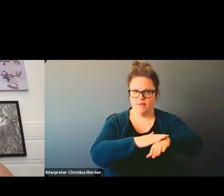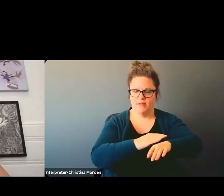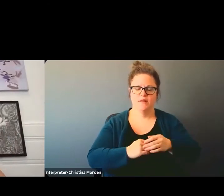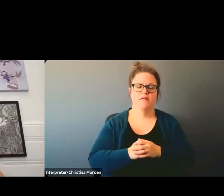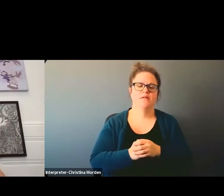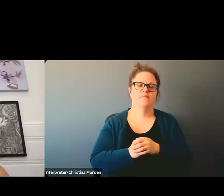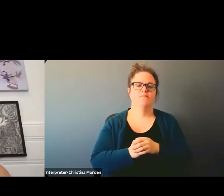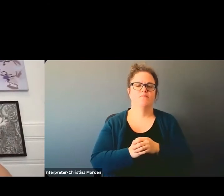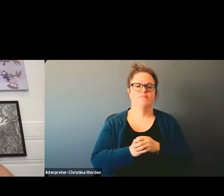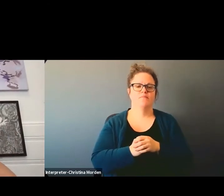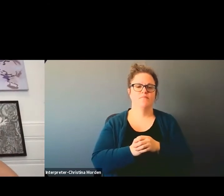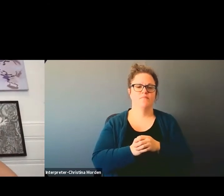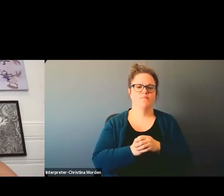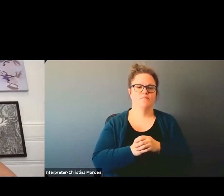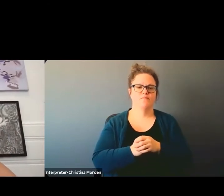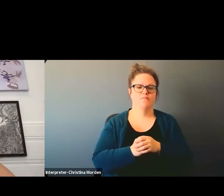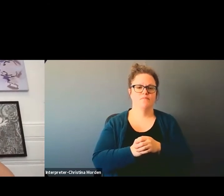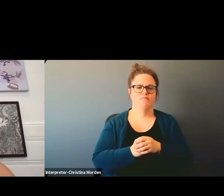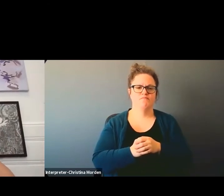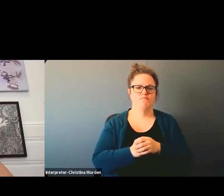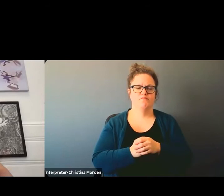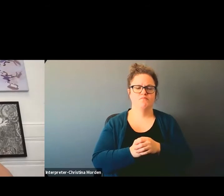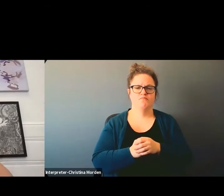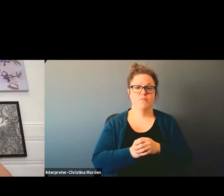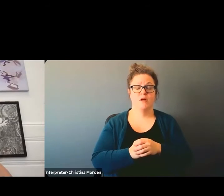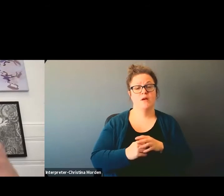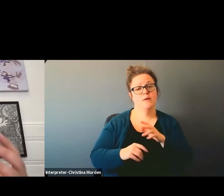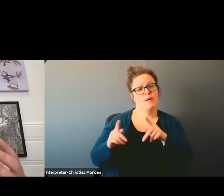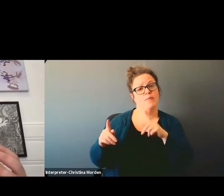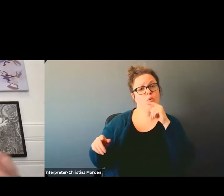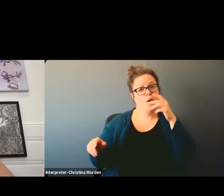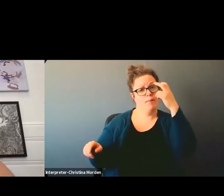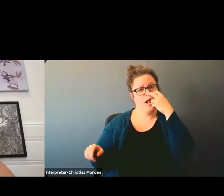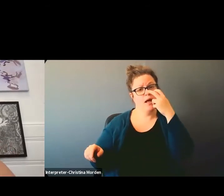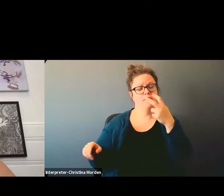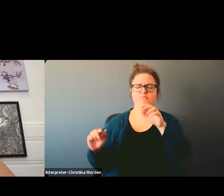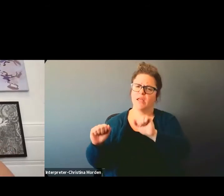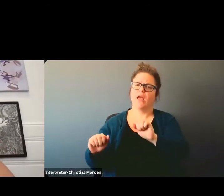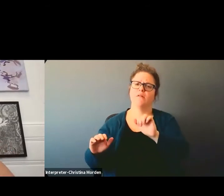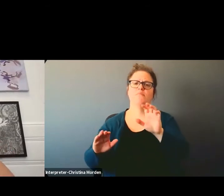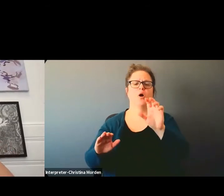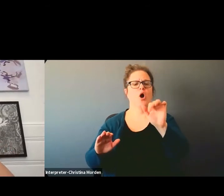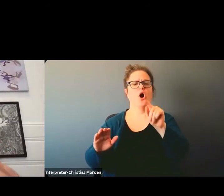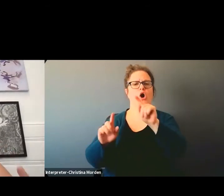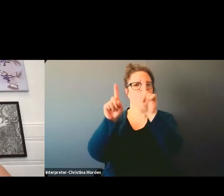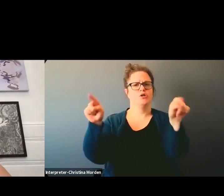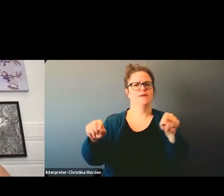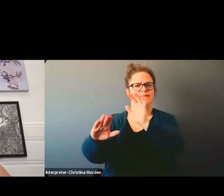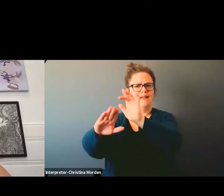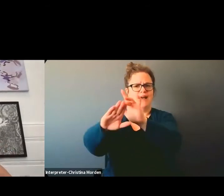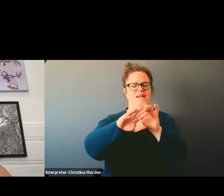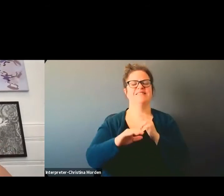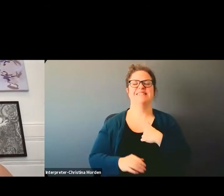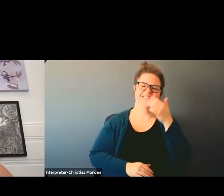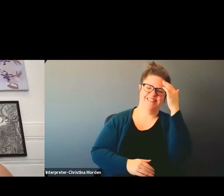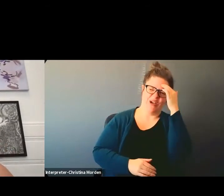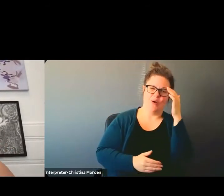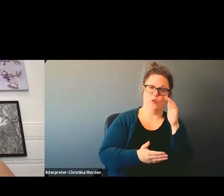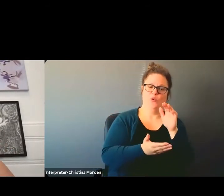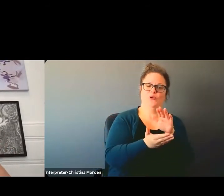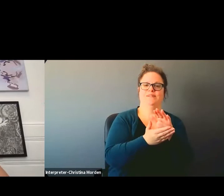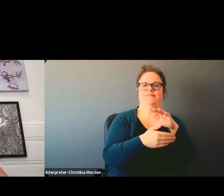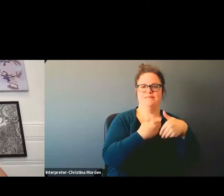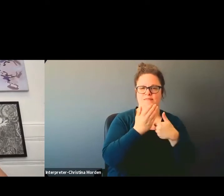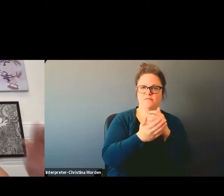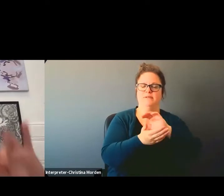it, consider allowing those who are blind to touch art objects. Now, I know sanitation is a priority right